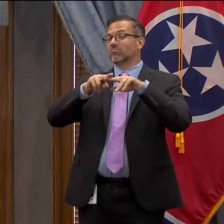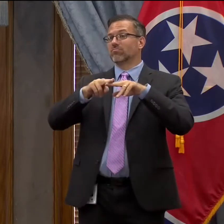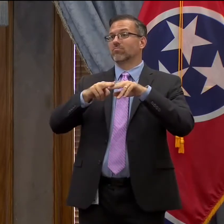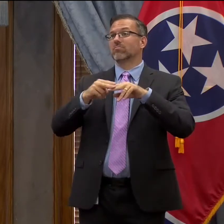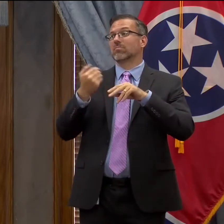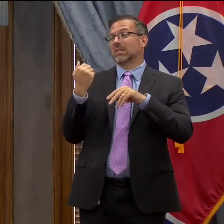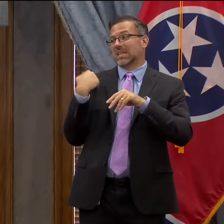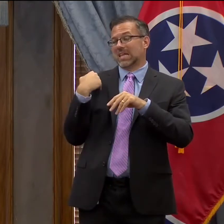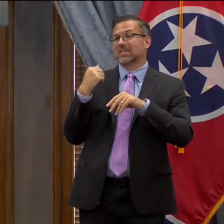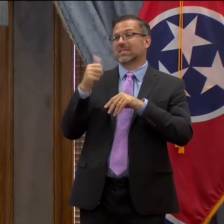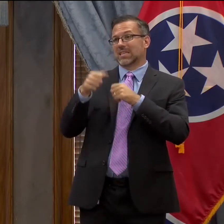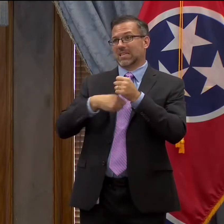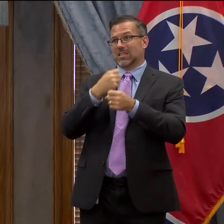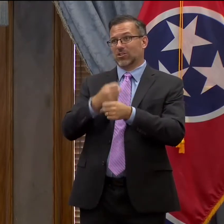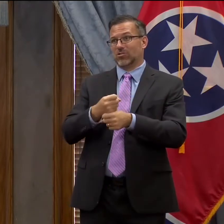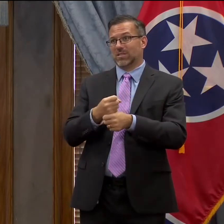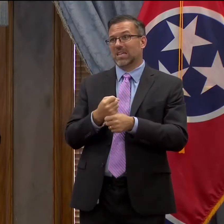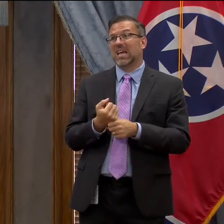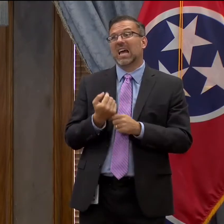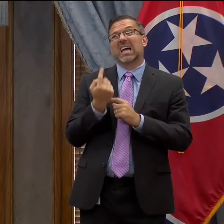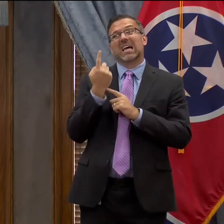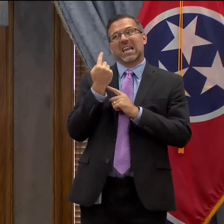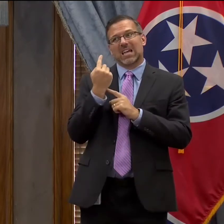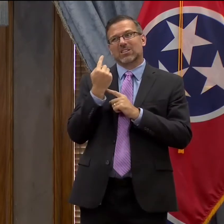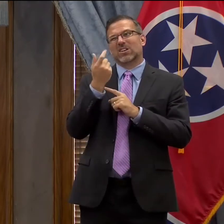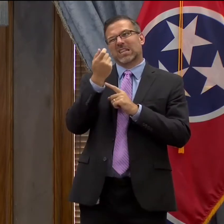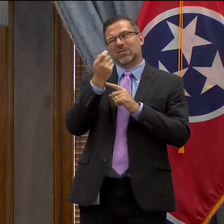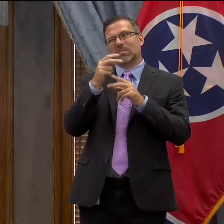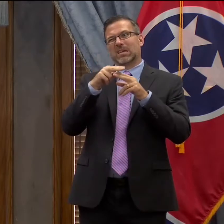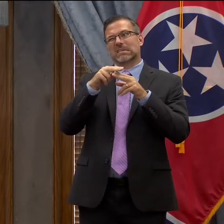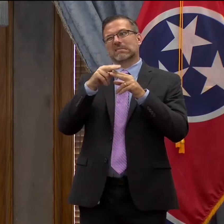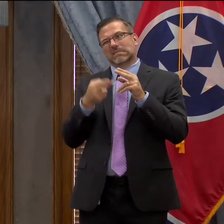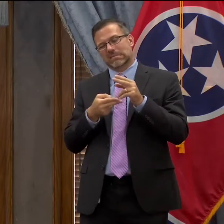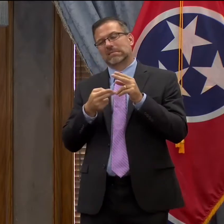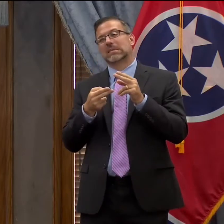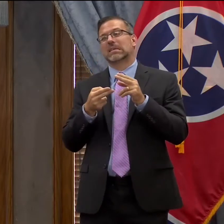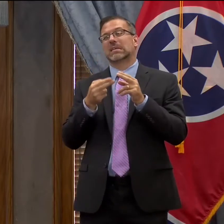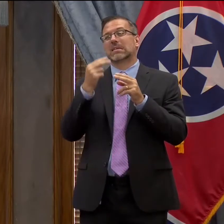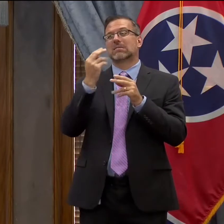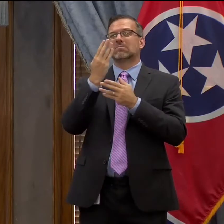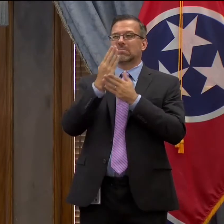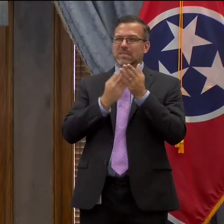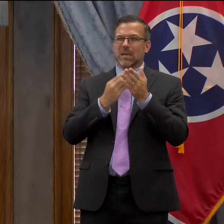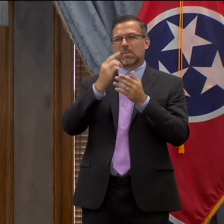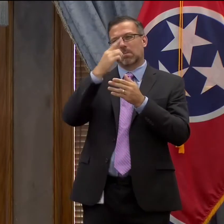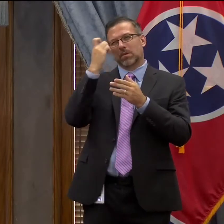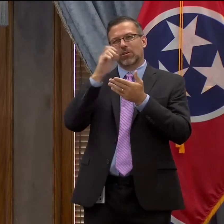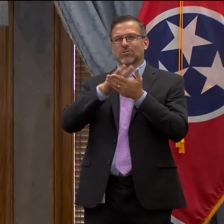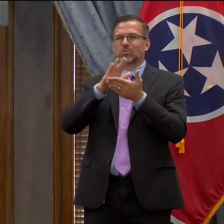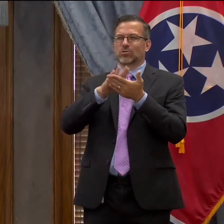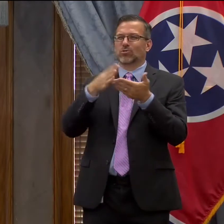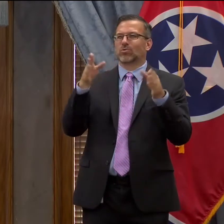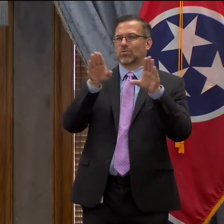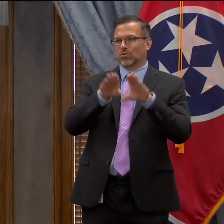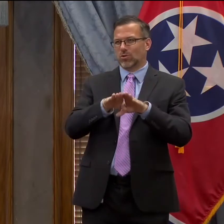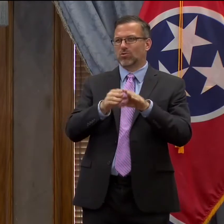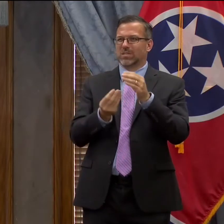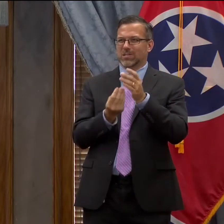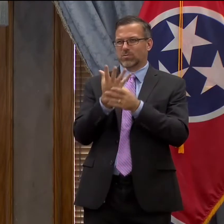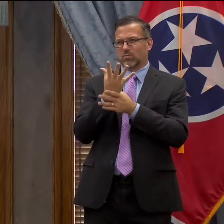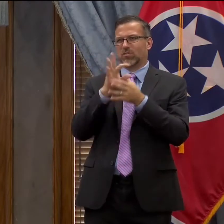see a small dip statewide this year. Much of that is because of school closures in the spring related to the